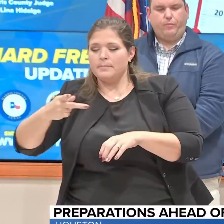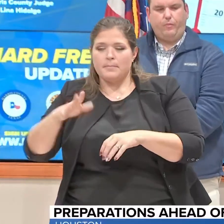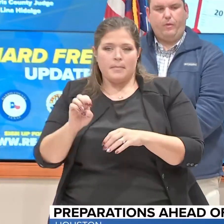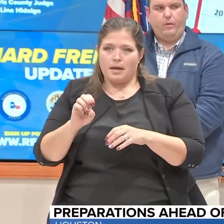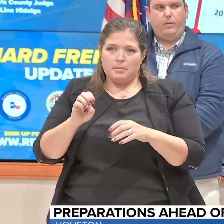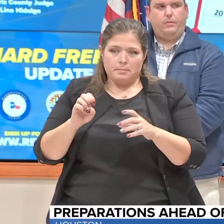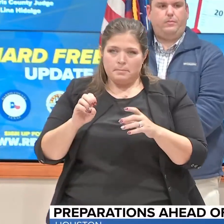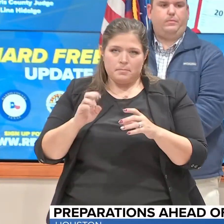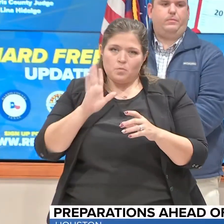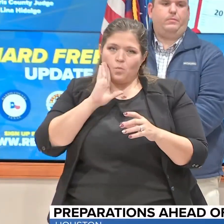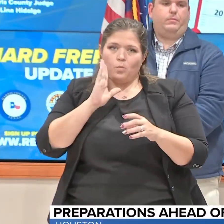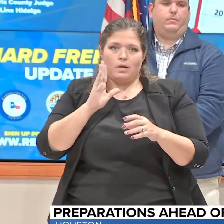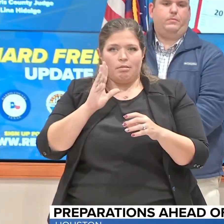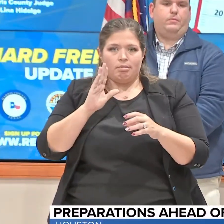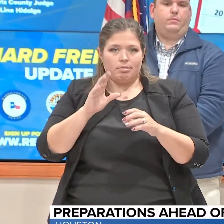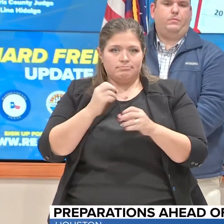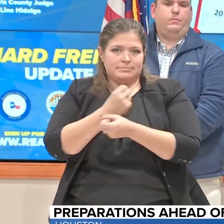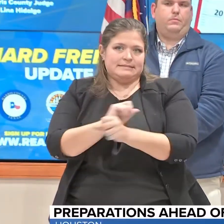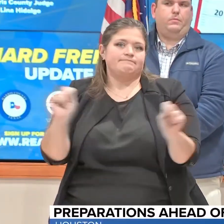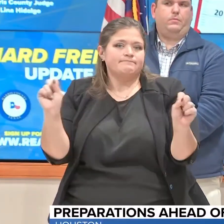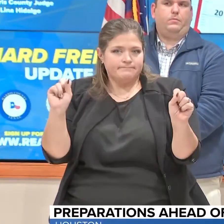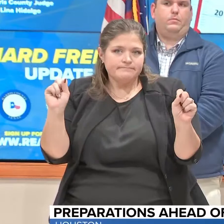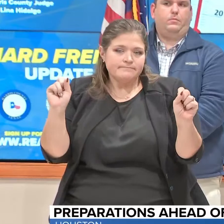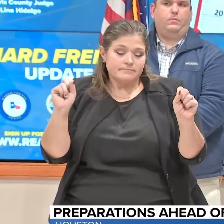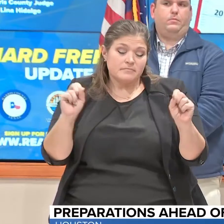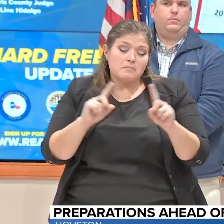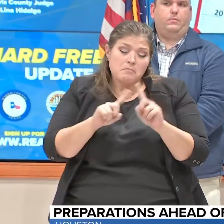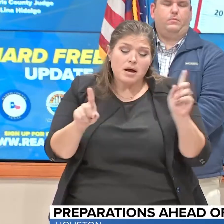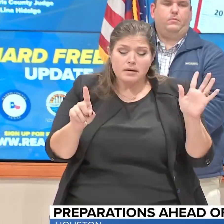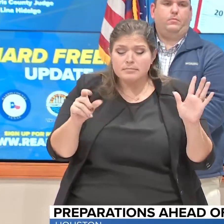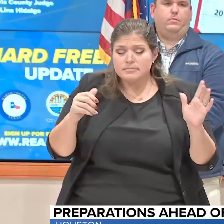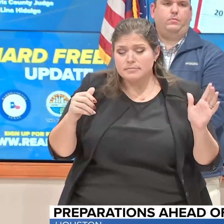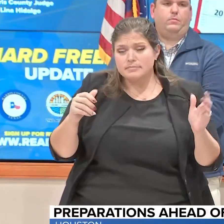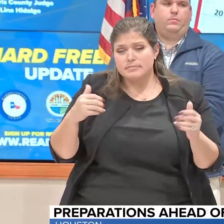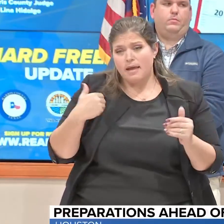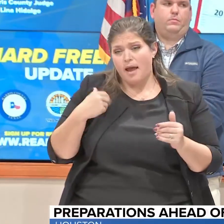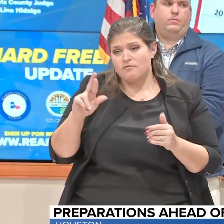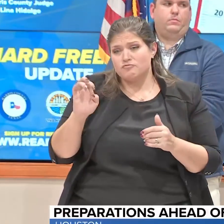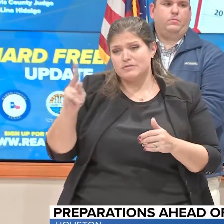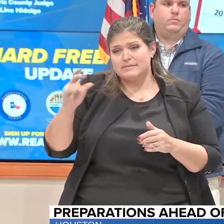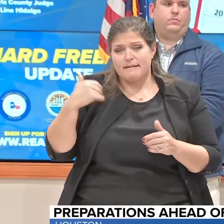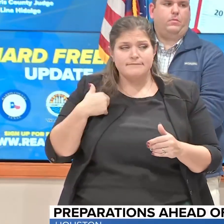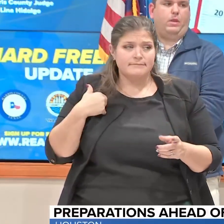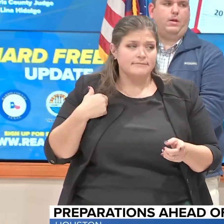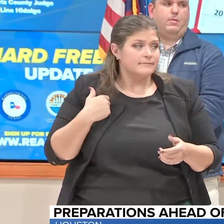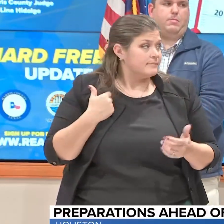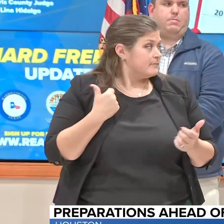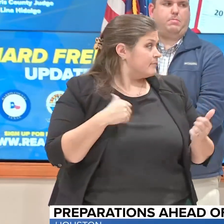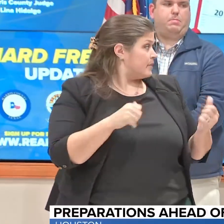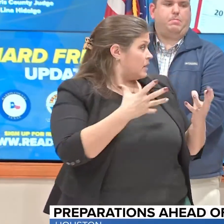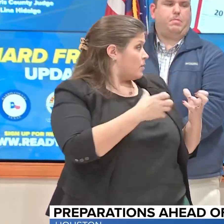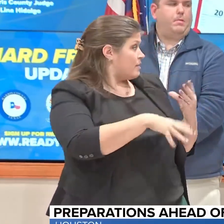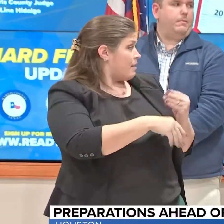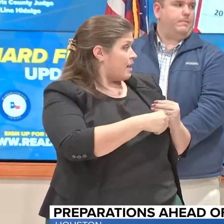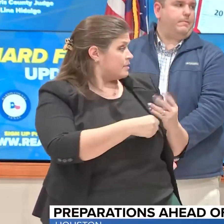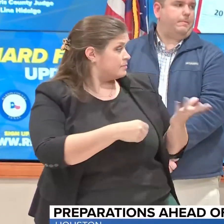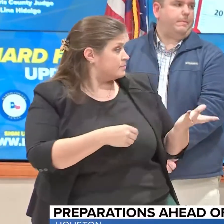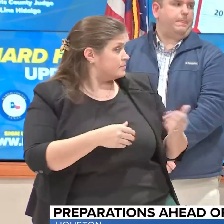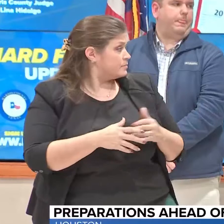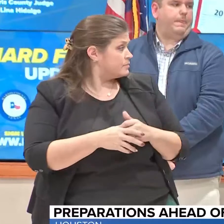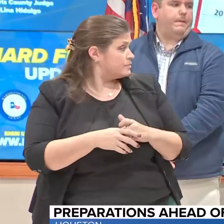wrapped. So you know, there certainly is a risk. There certainly is a risk. Anything to add,